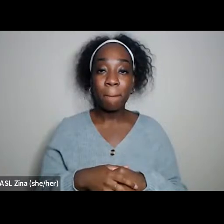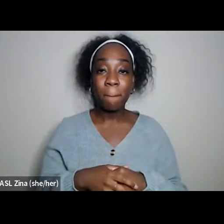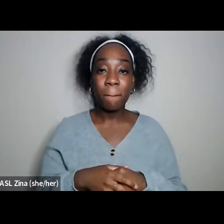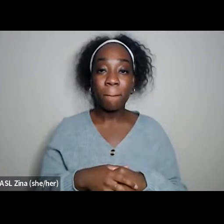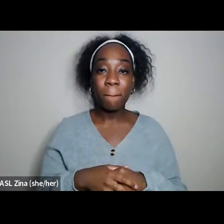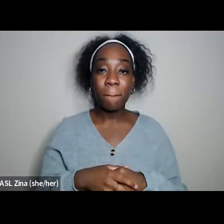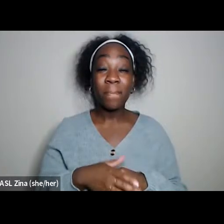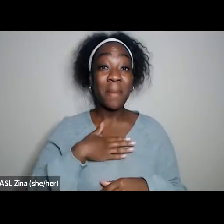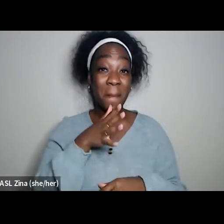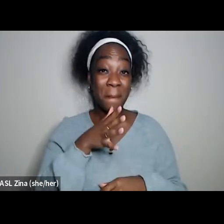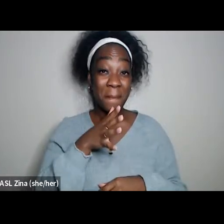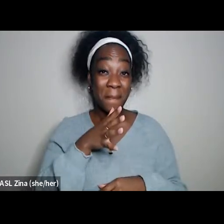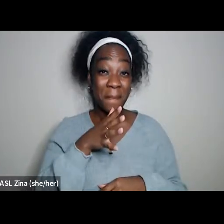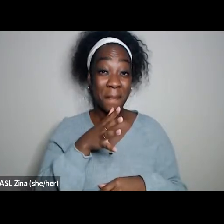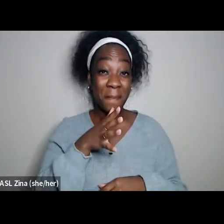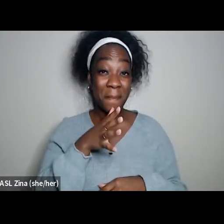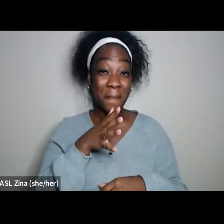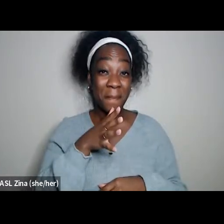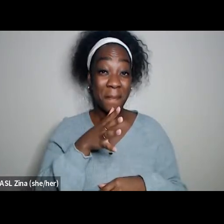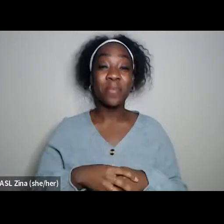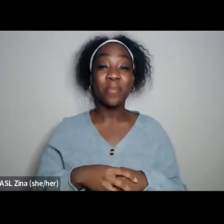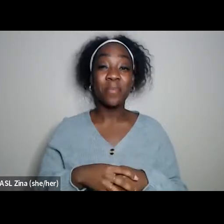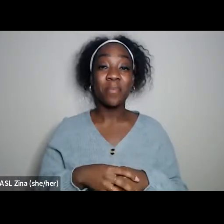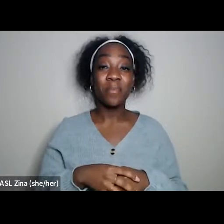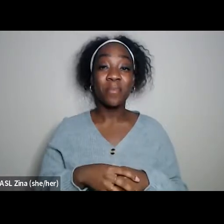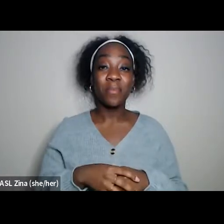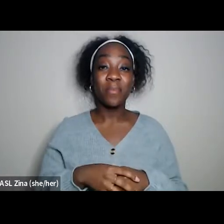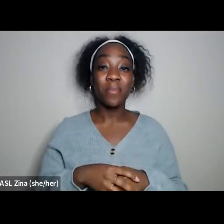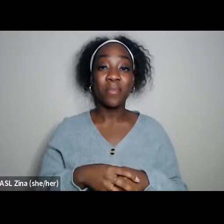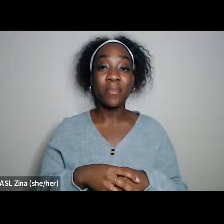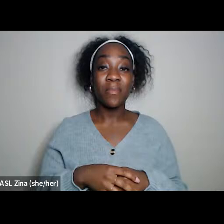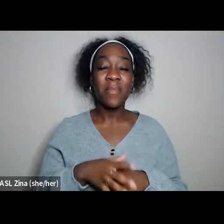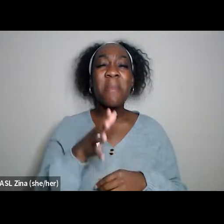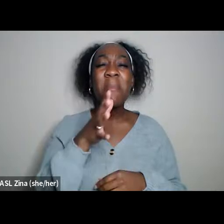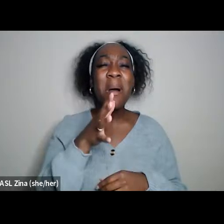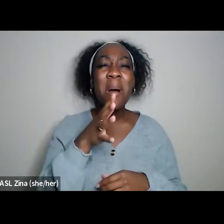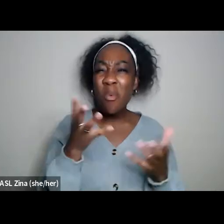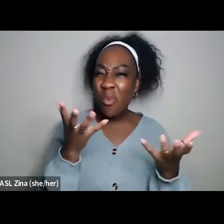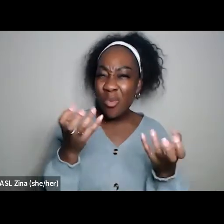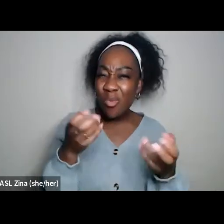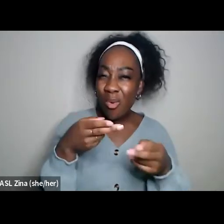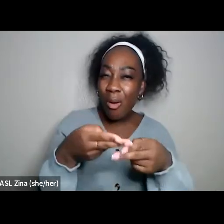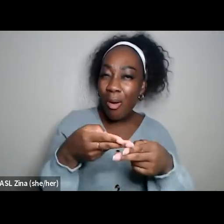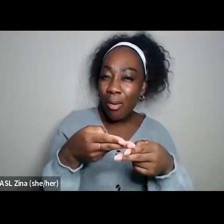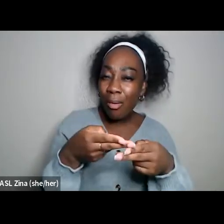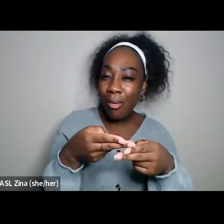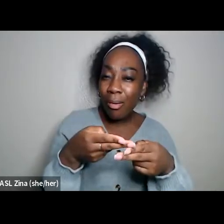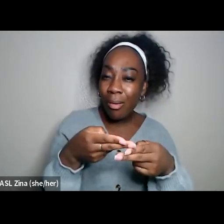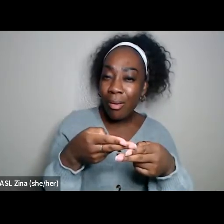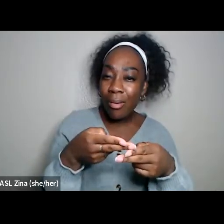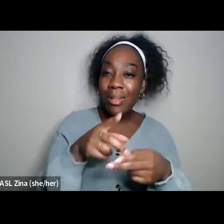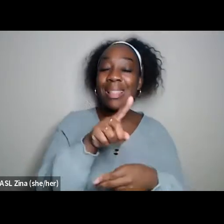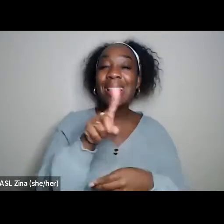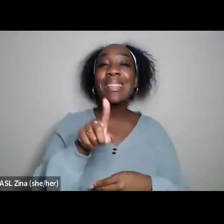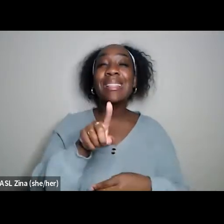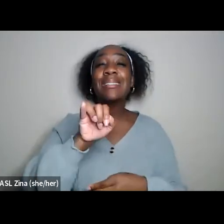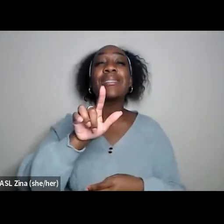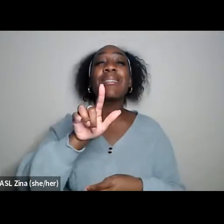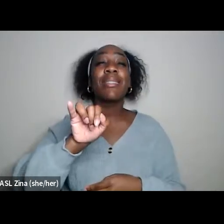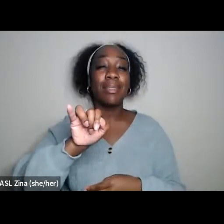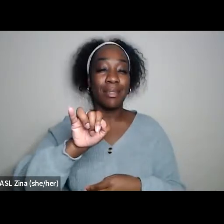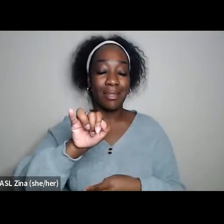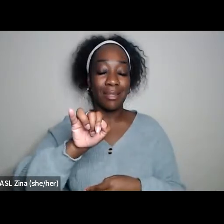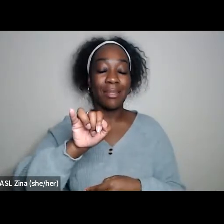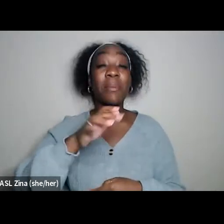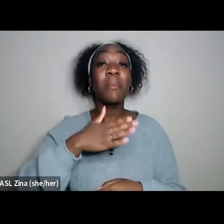Mommy, what do you want them to call you? Zeely? Zeely is fine, yeah. Yes. So my mom is who's one of